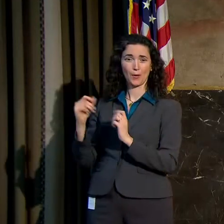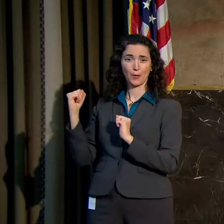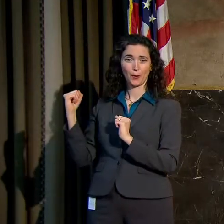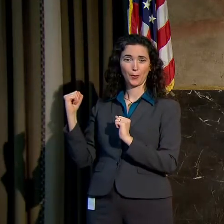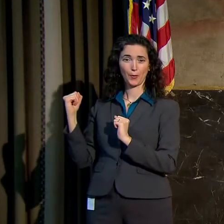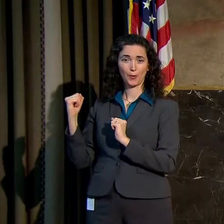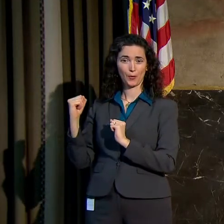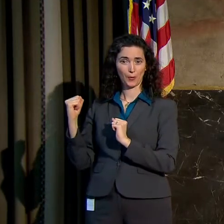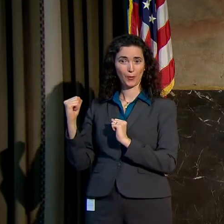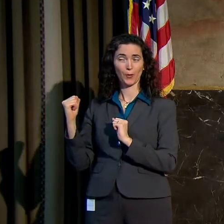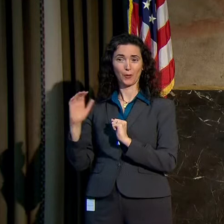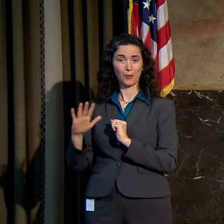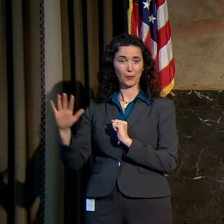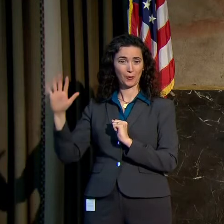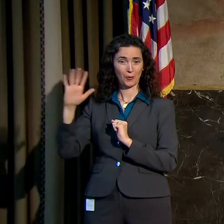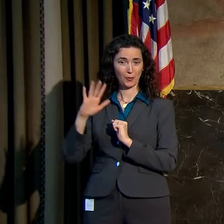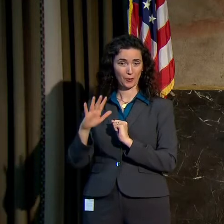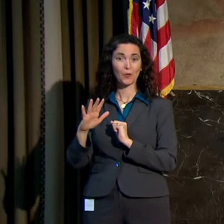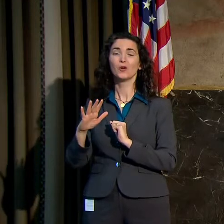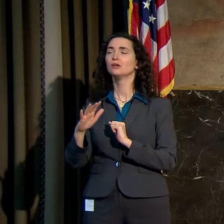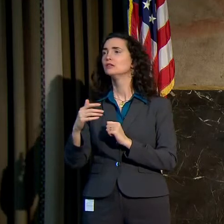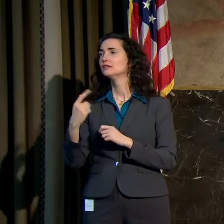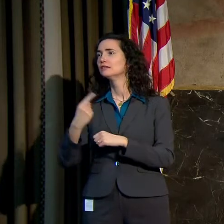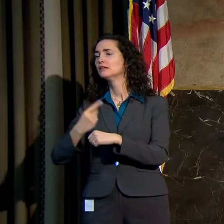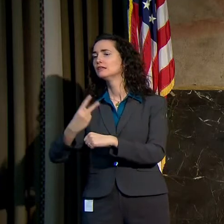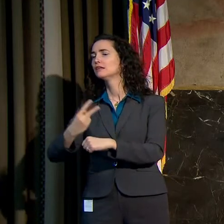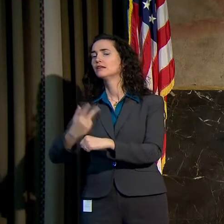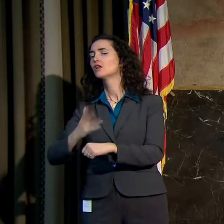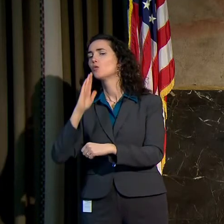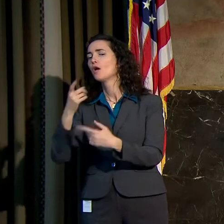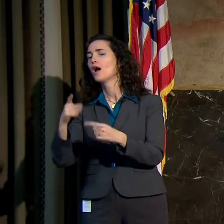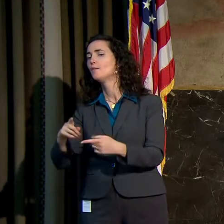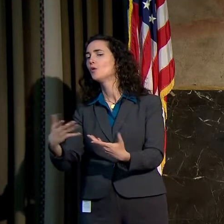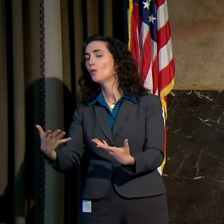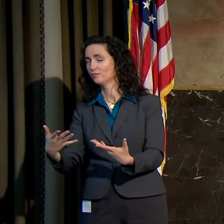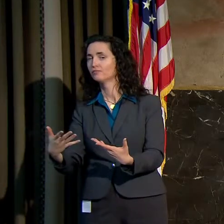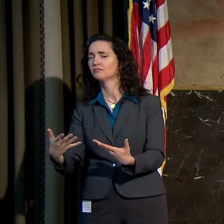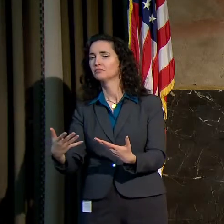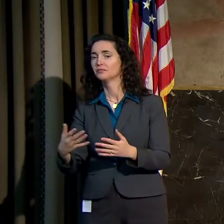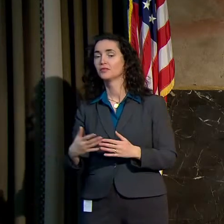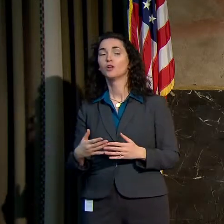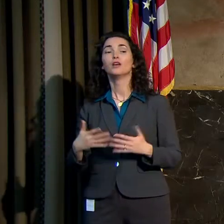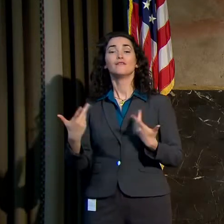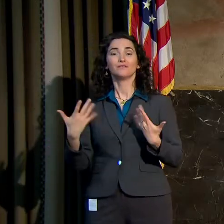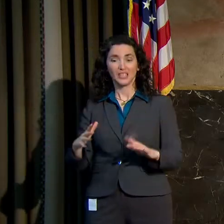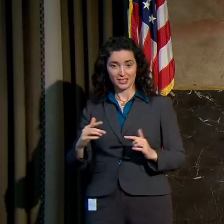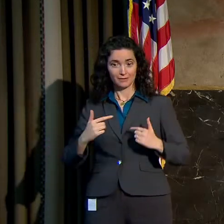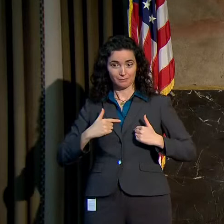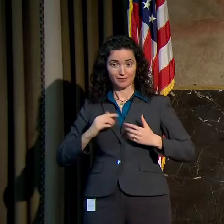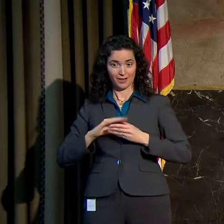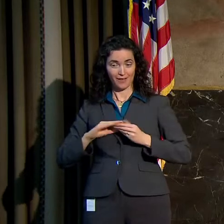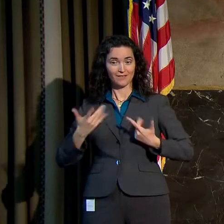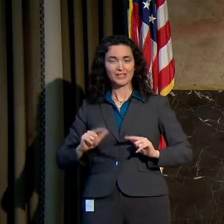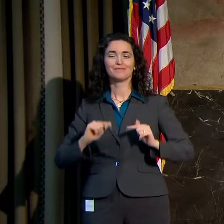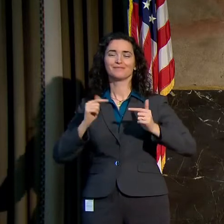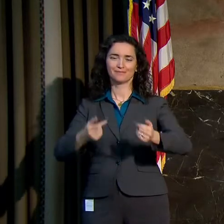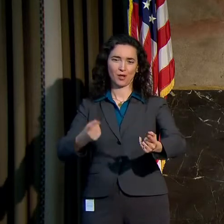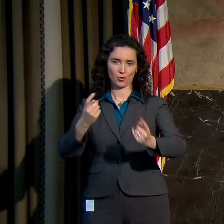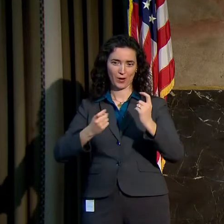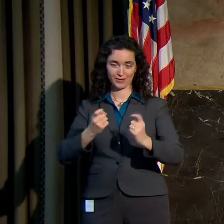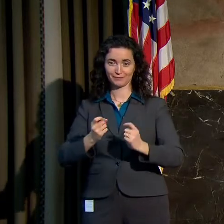in the state of Louisiana and what we expect to come over the next several days. And then I will take your questions as well. Thank you.